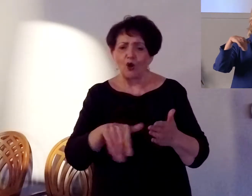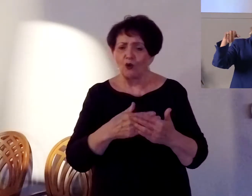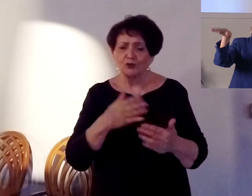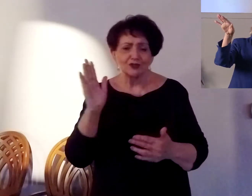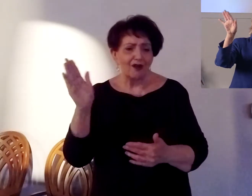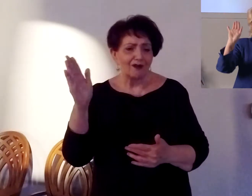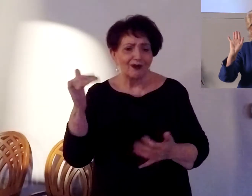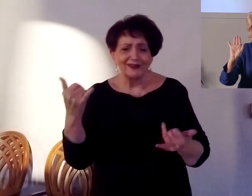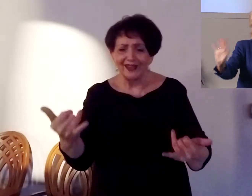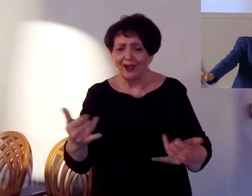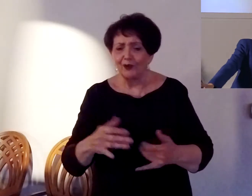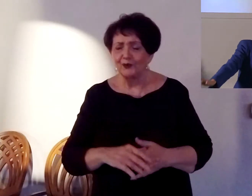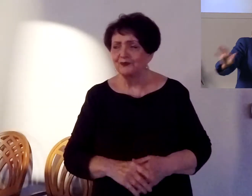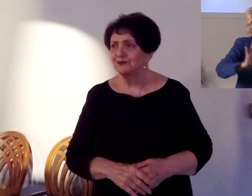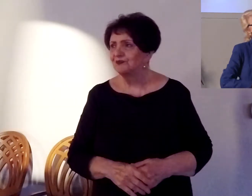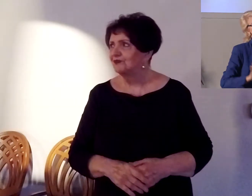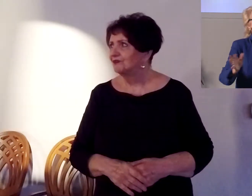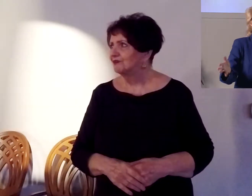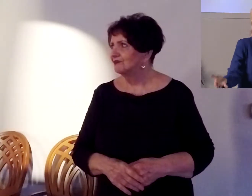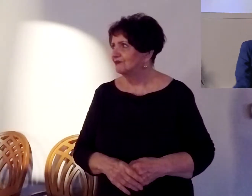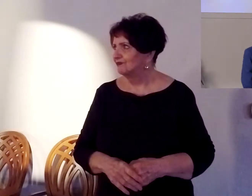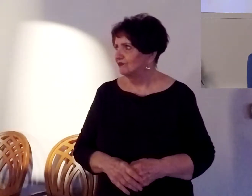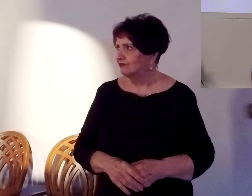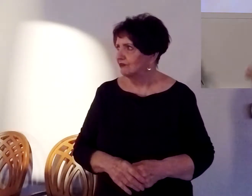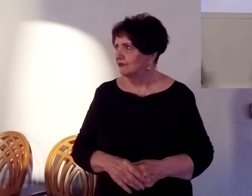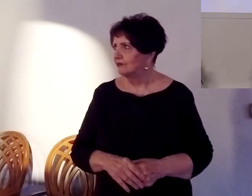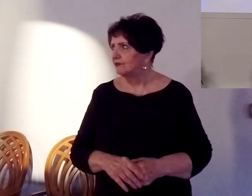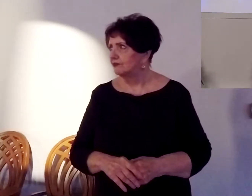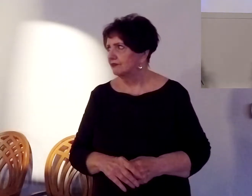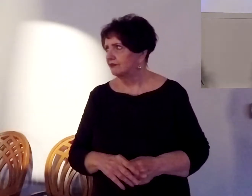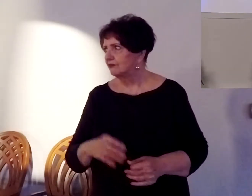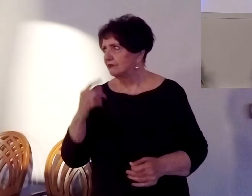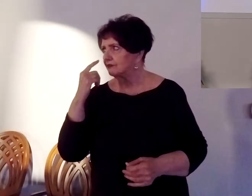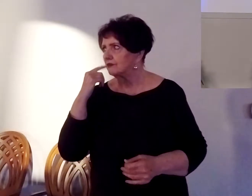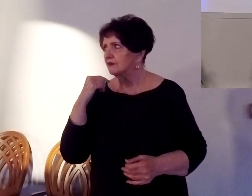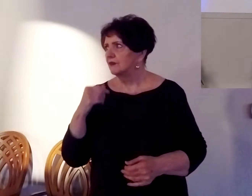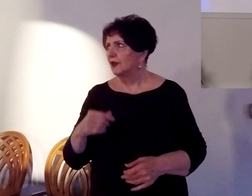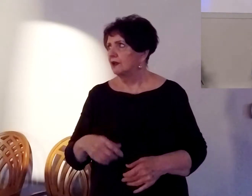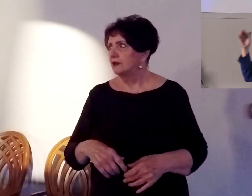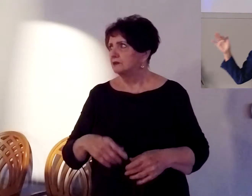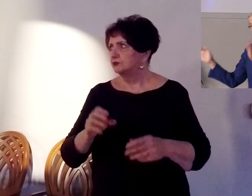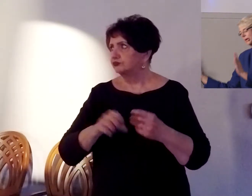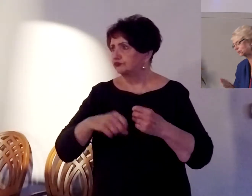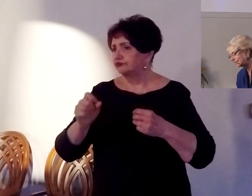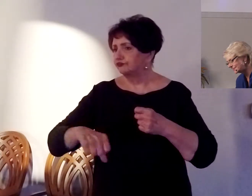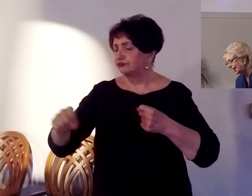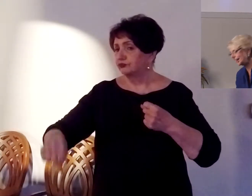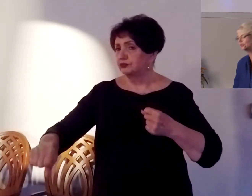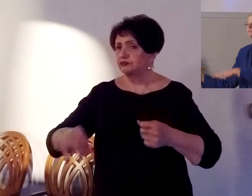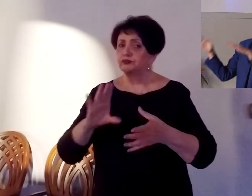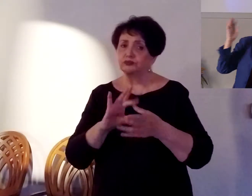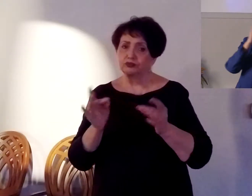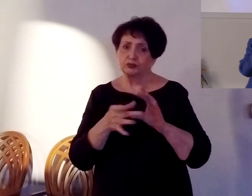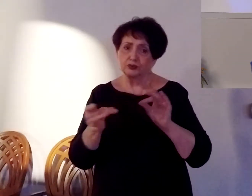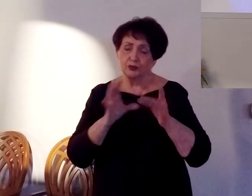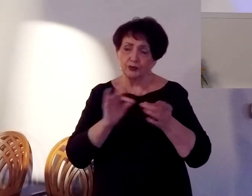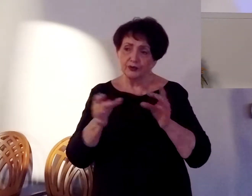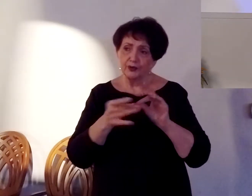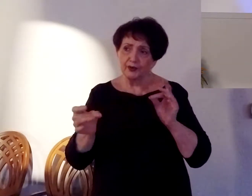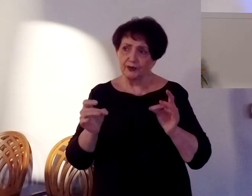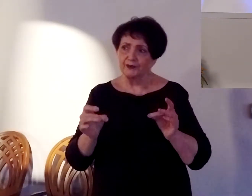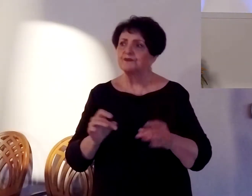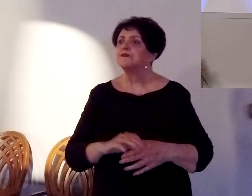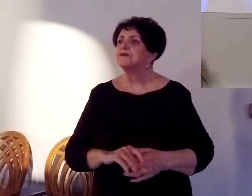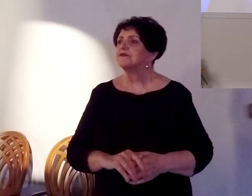you have to think about how the Hebrews held him and that he was actually a Jewish rabbi and he was answering the Messiah call, and then you have to go all the way back to Isaiah and you have to see how,